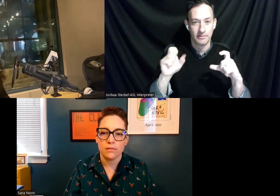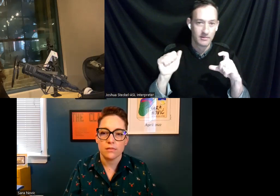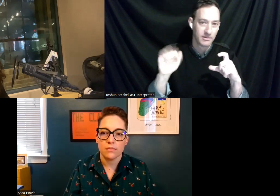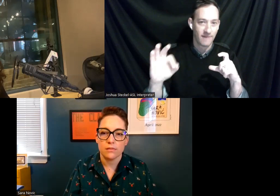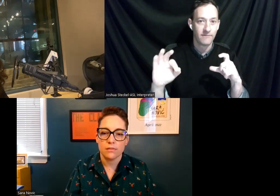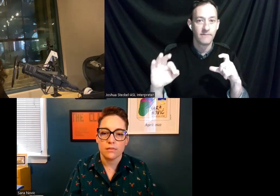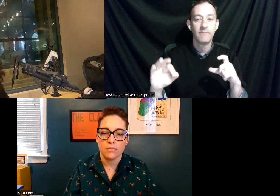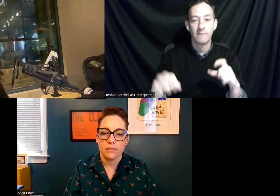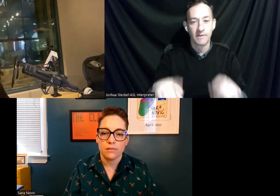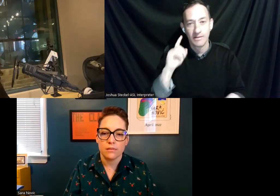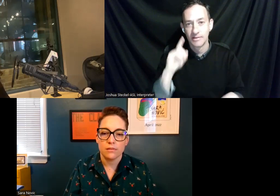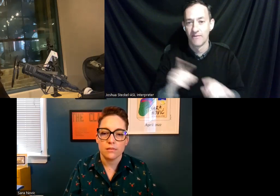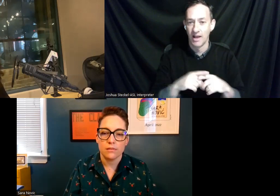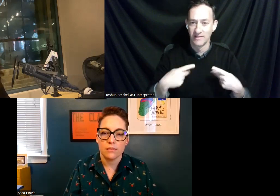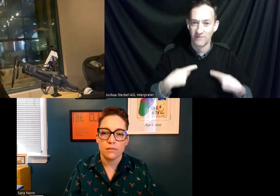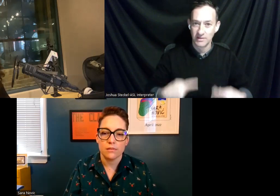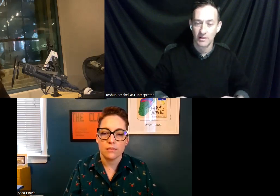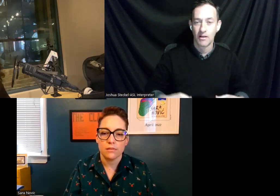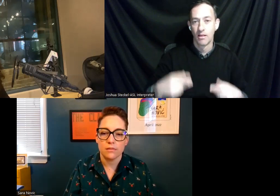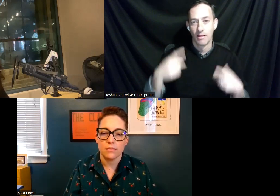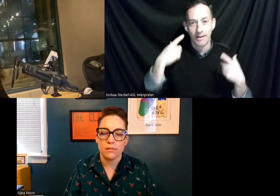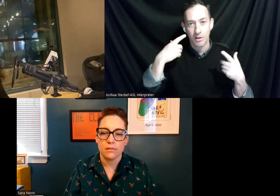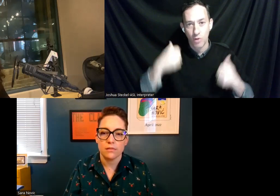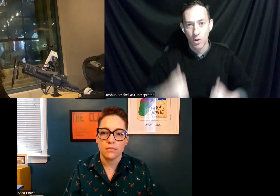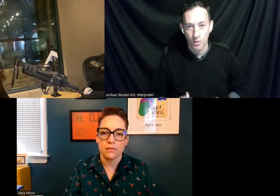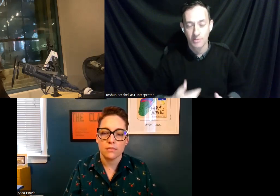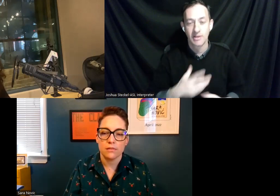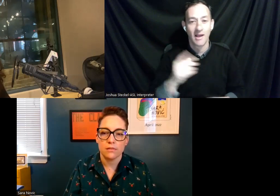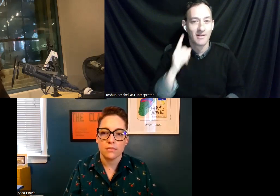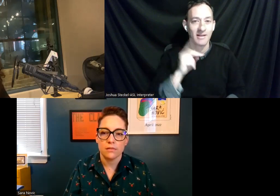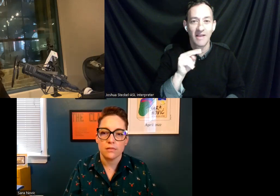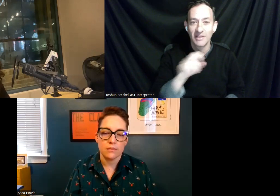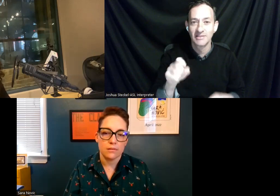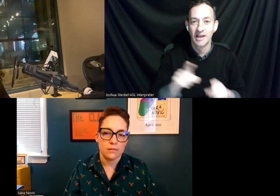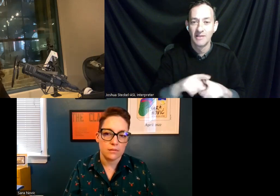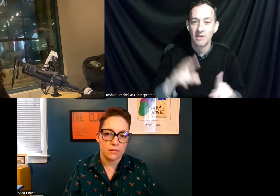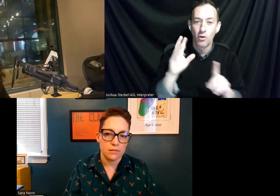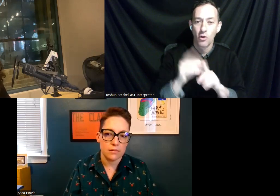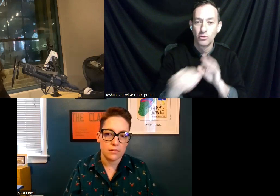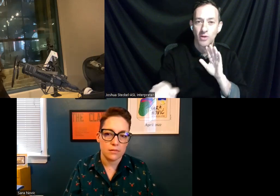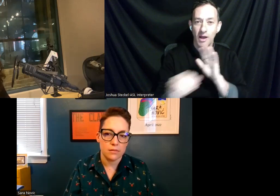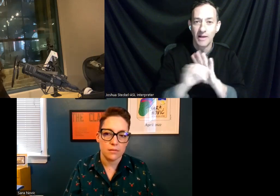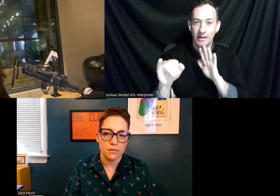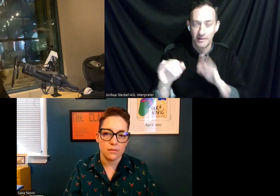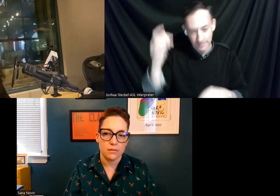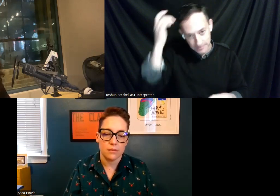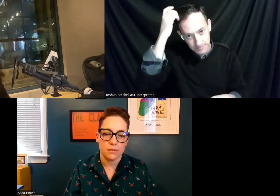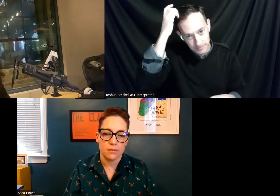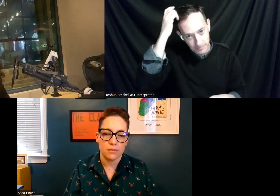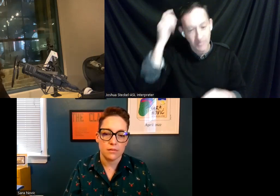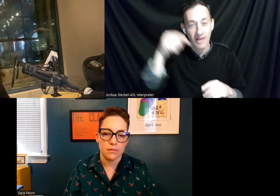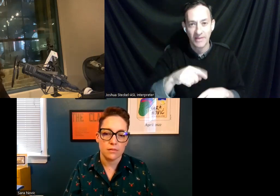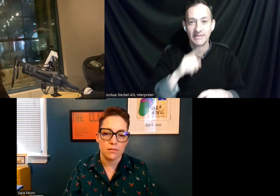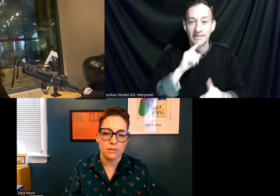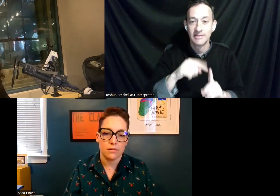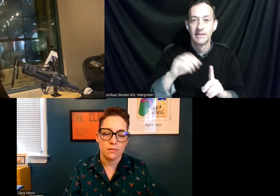Deafness as a physical condition of hearing loss, and deafness as a cultural identity. This is Embodied, our